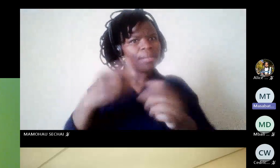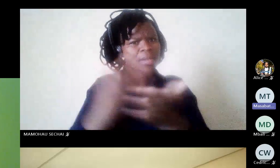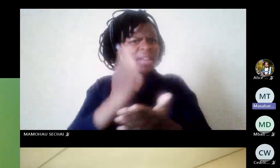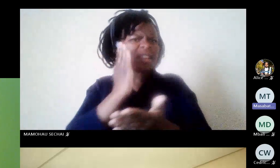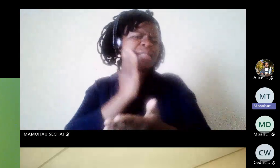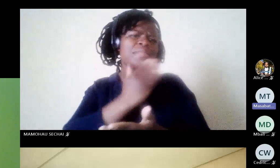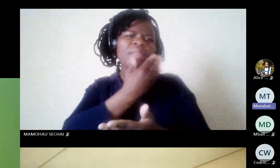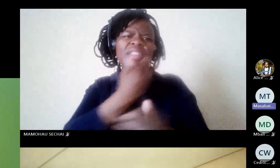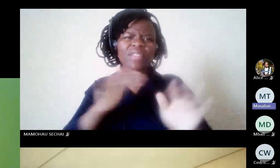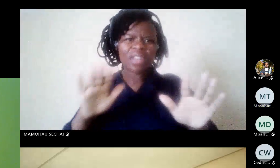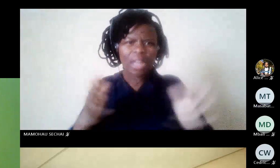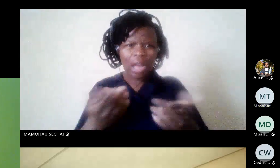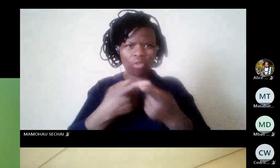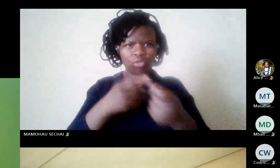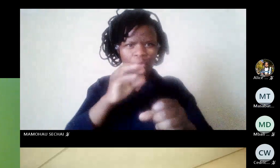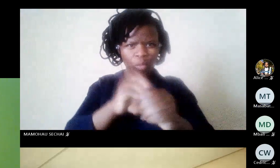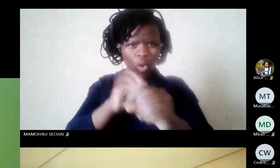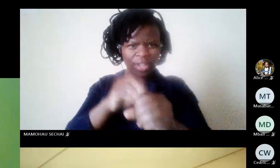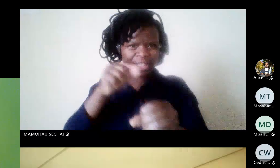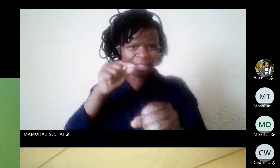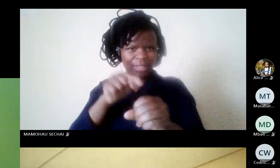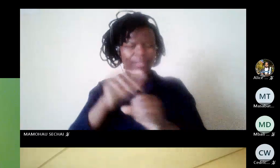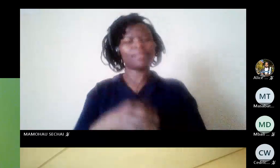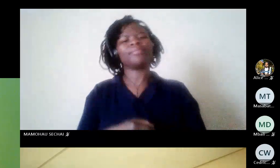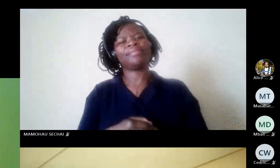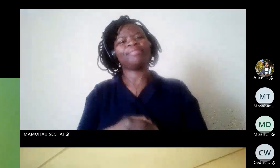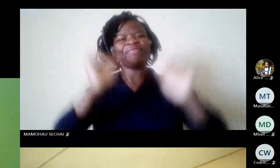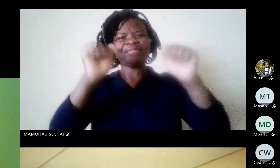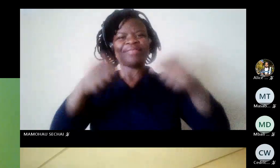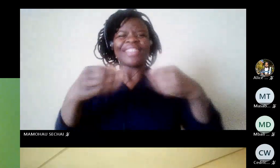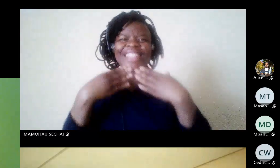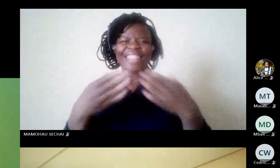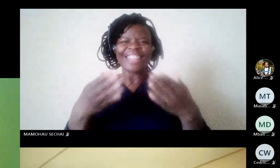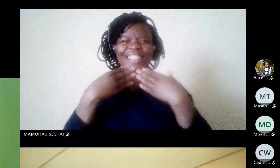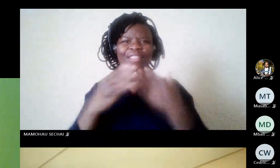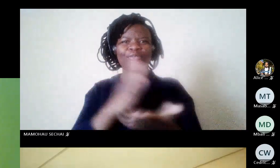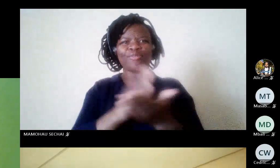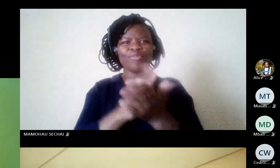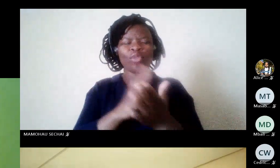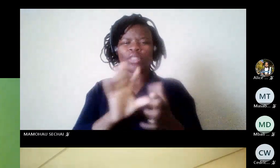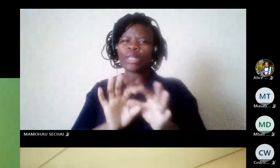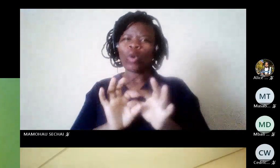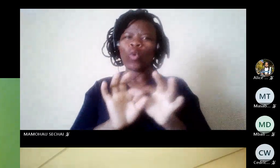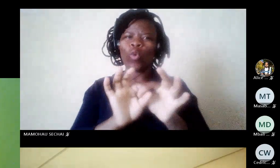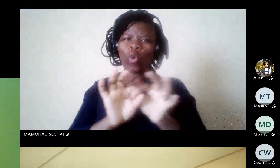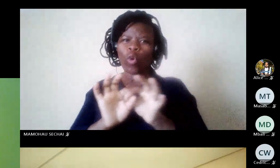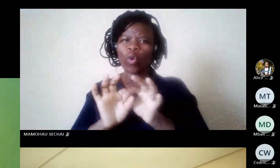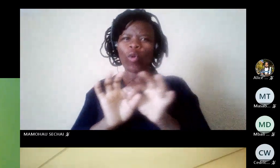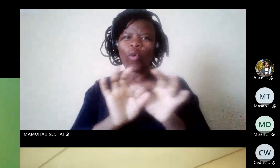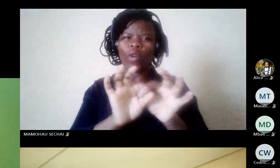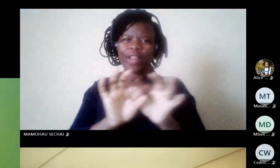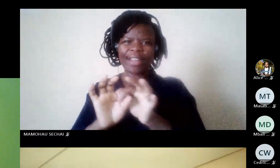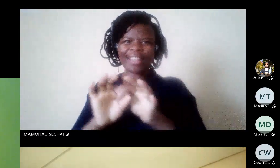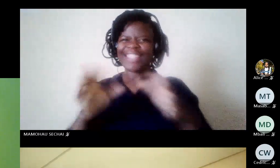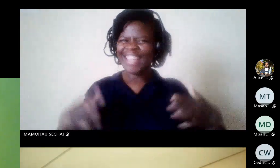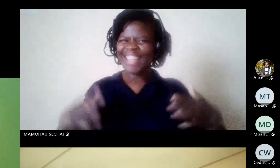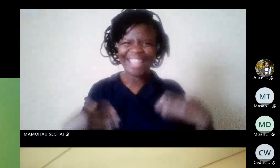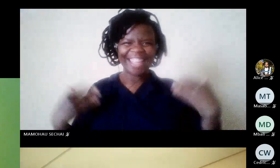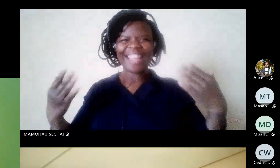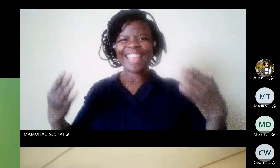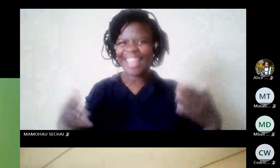this content. Yeah. Thanks, Mr. Bata. You're connecting. And I'm glad you're really making this link,